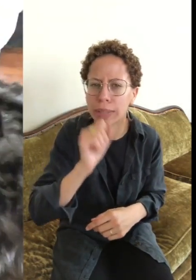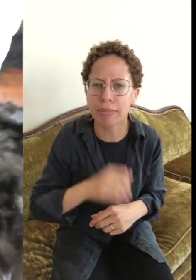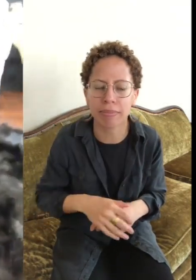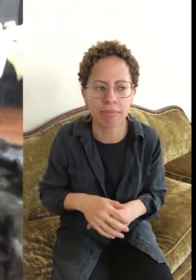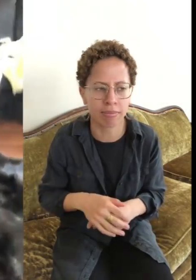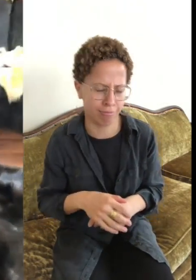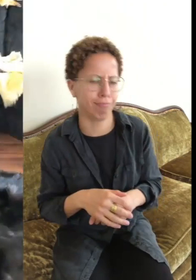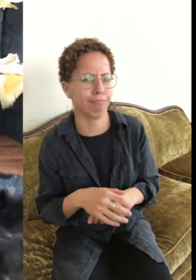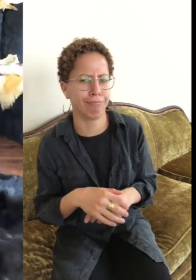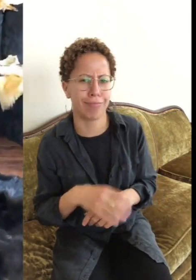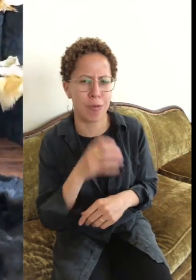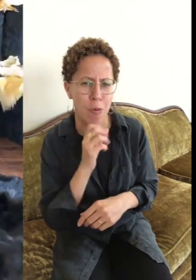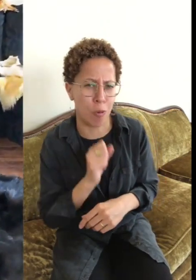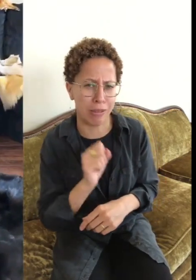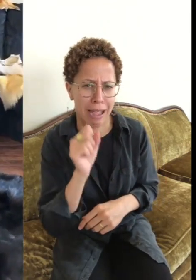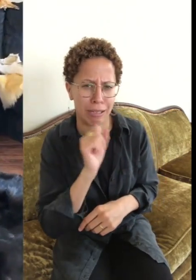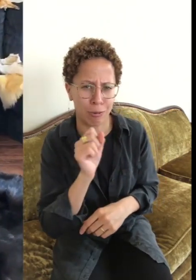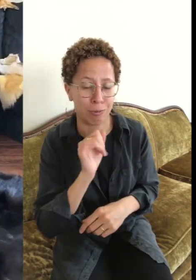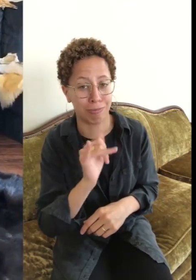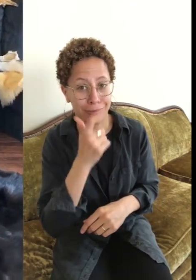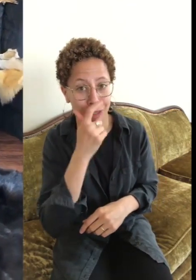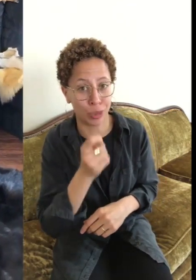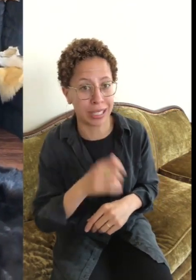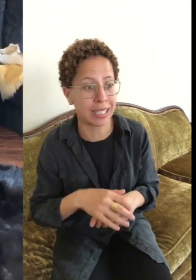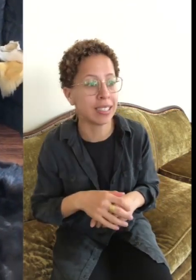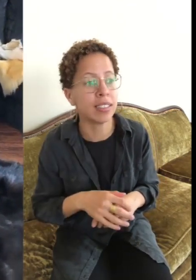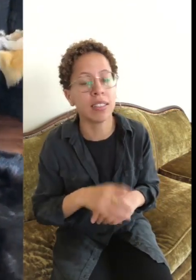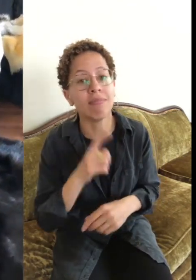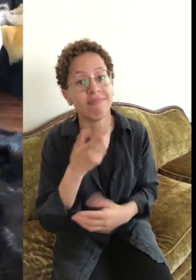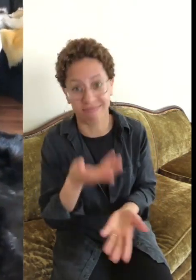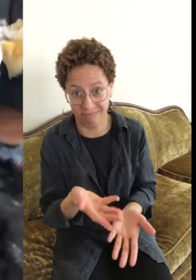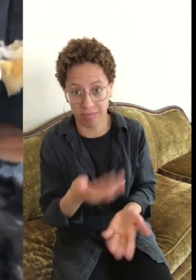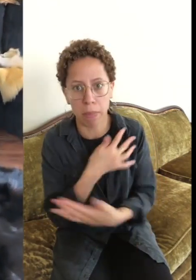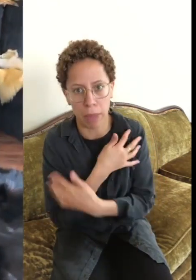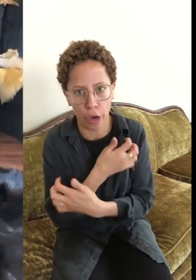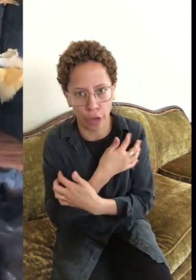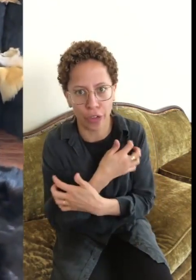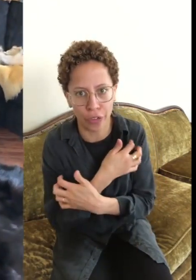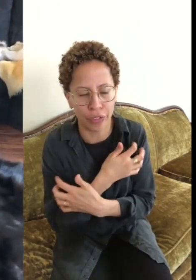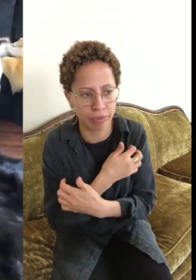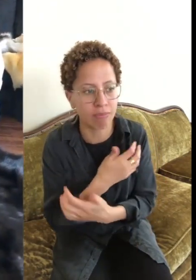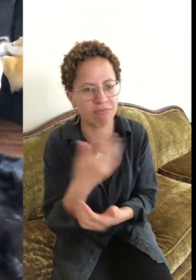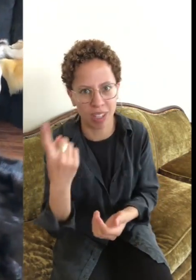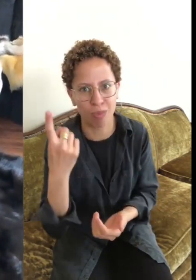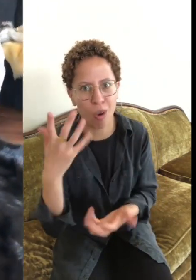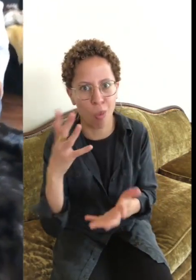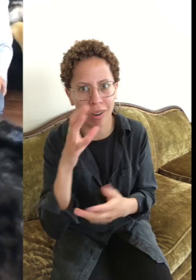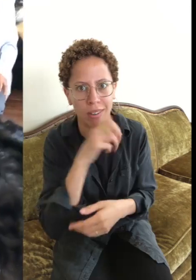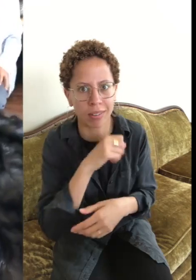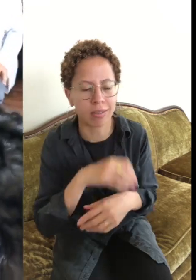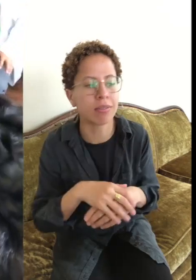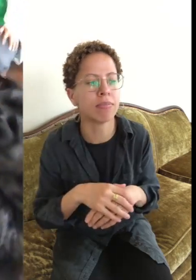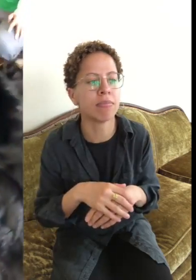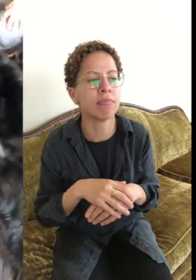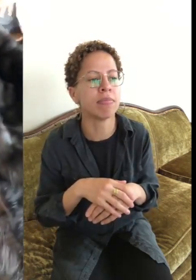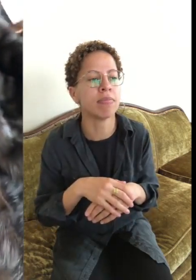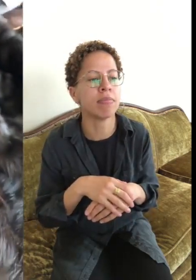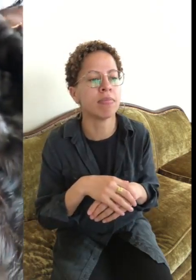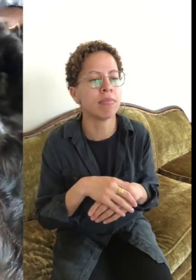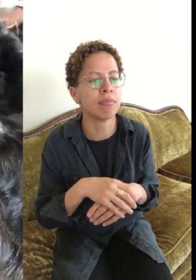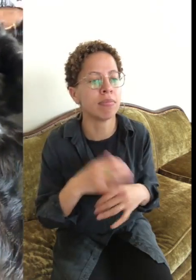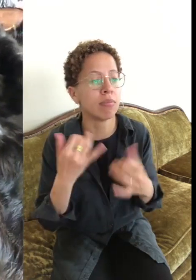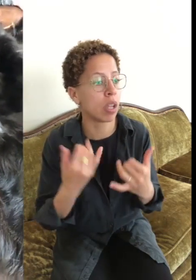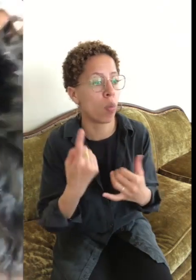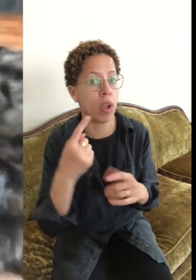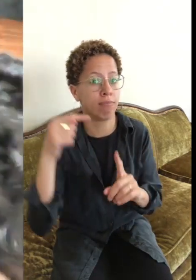ice cream. It smells like old ice cream. Yeah. Well, that's interesting. Yes, this is a bear. We had somebody guess already.